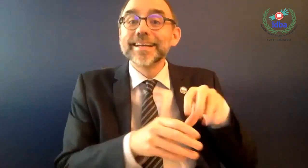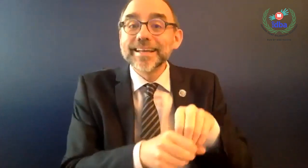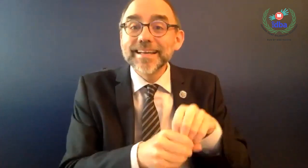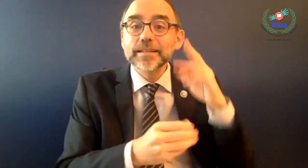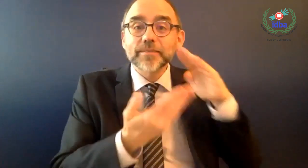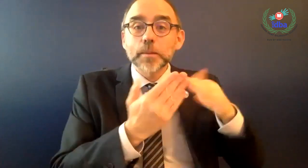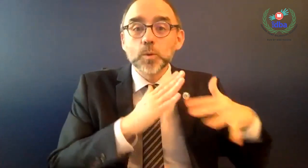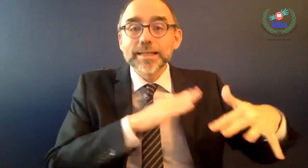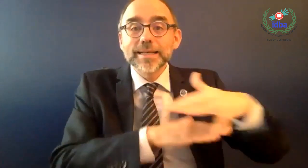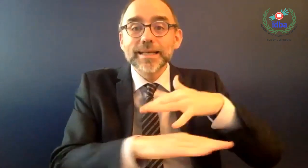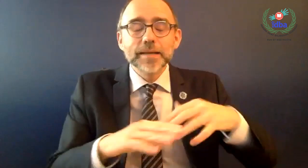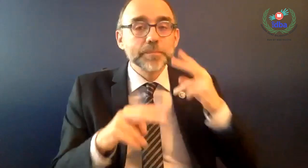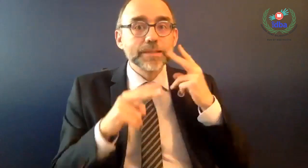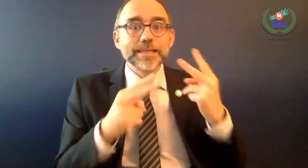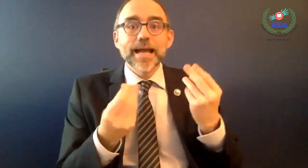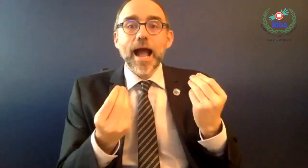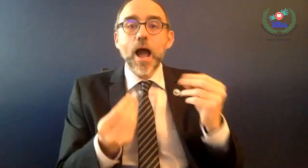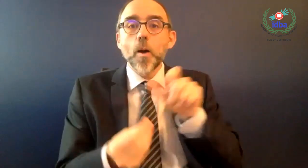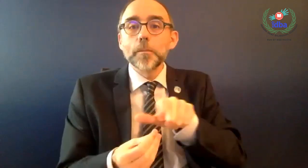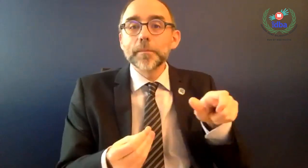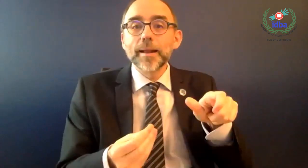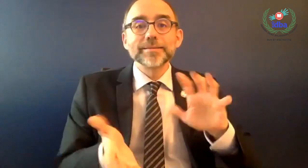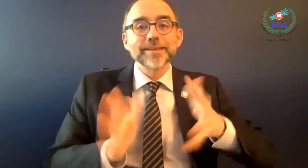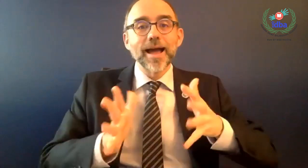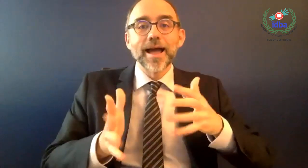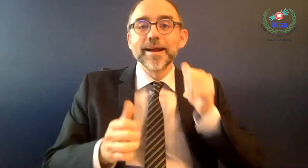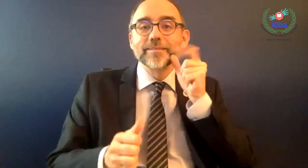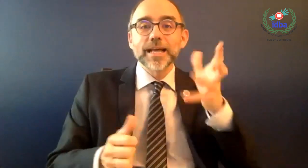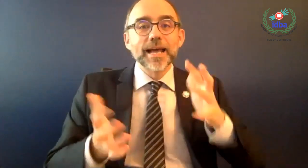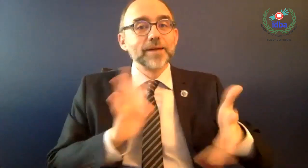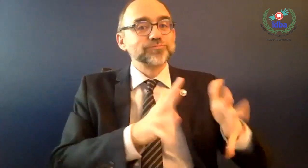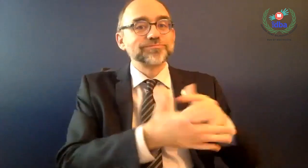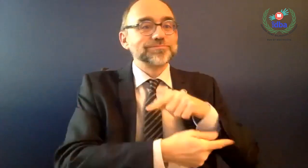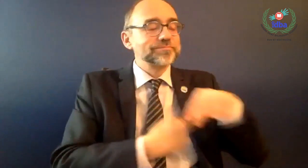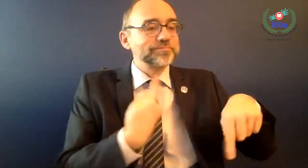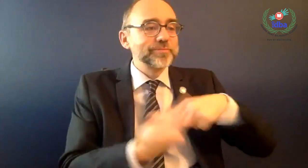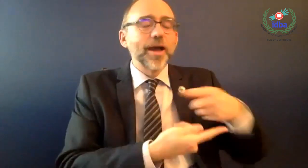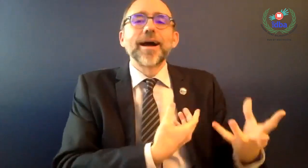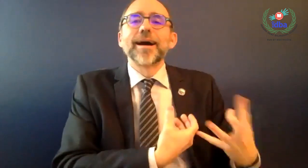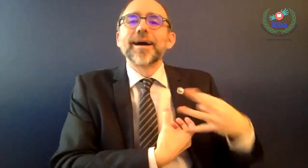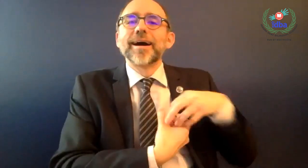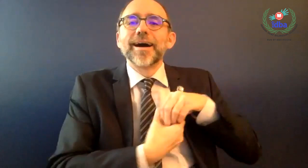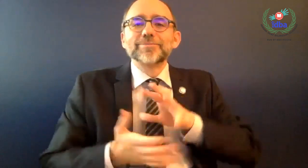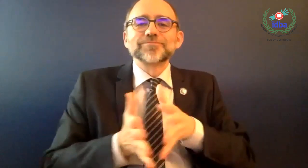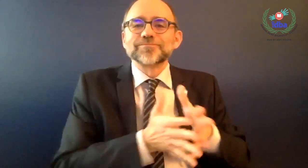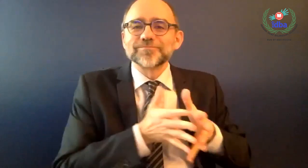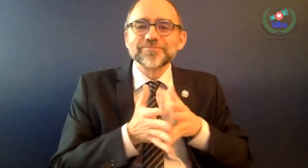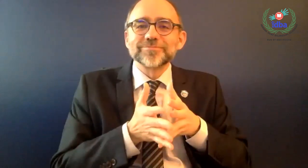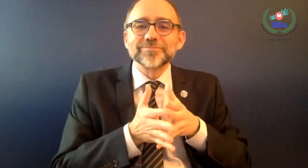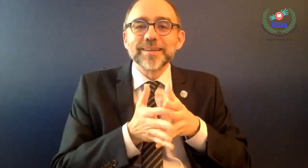language. In deaf community, what signs are being used? How do deaf people express themselves? You need to learn from that.